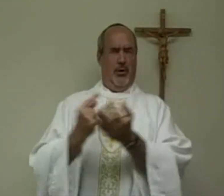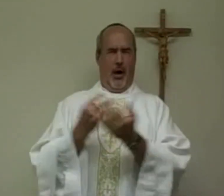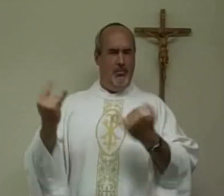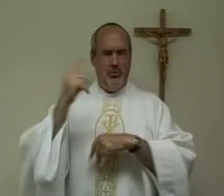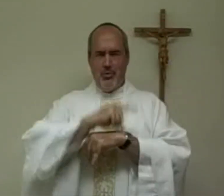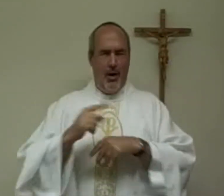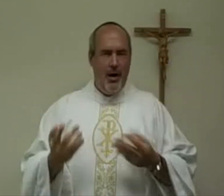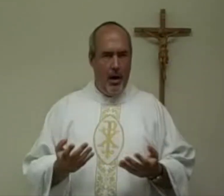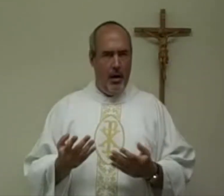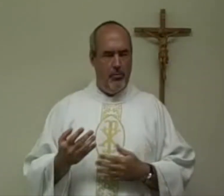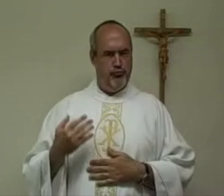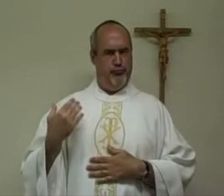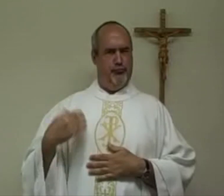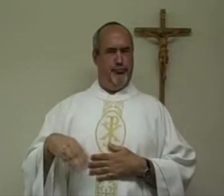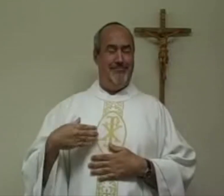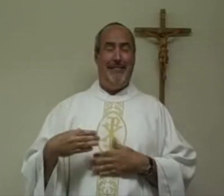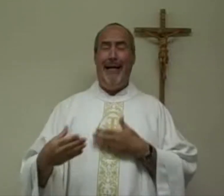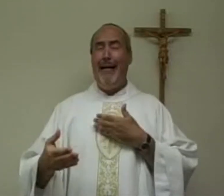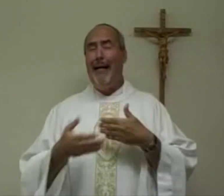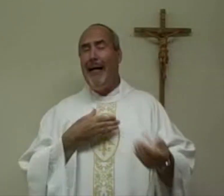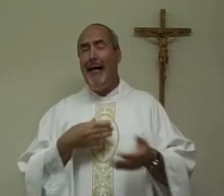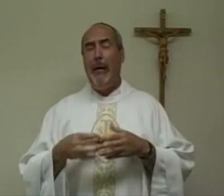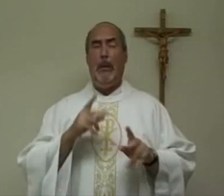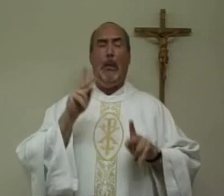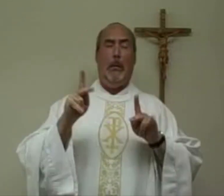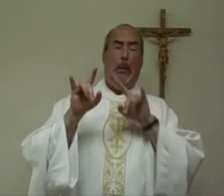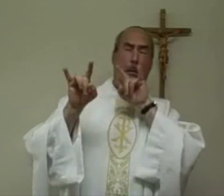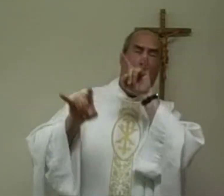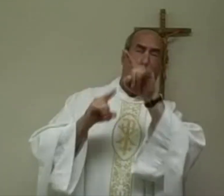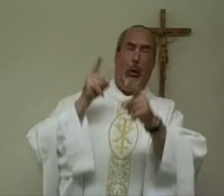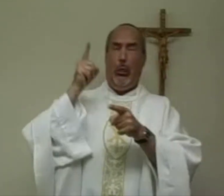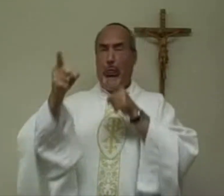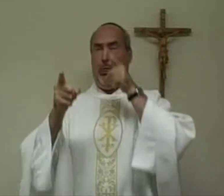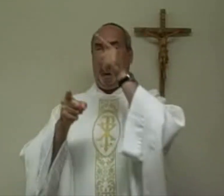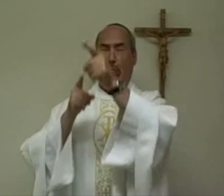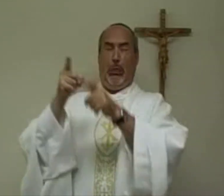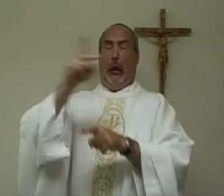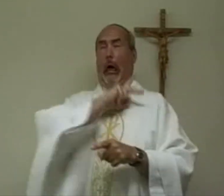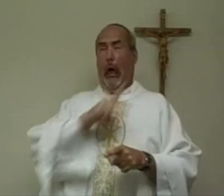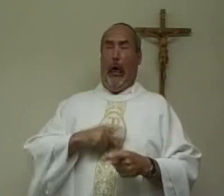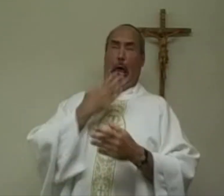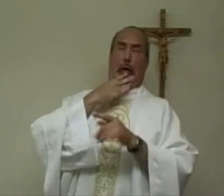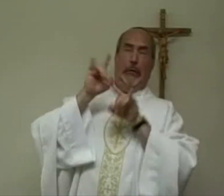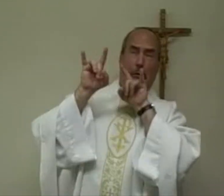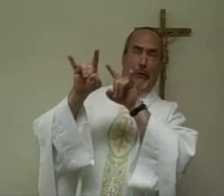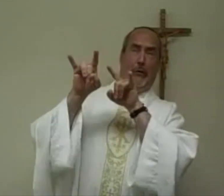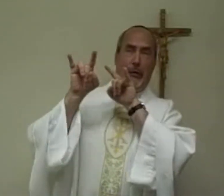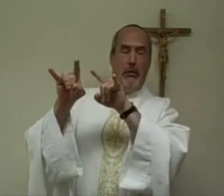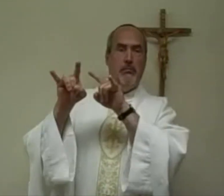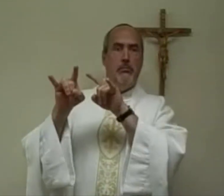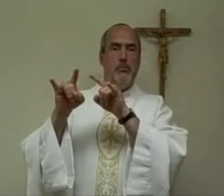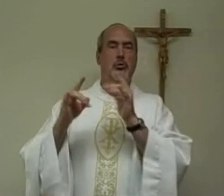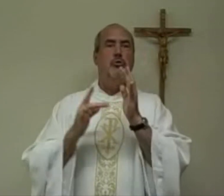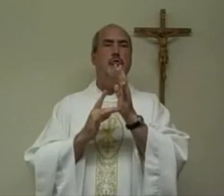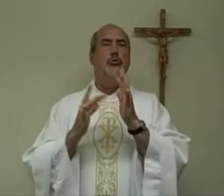I think one thing that impresses me most about that story today is that regardless of the amount